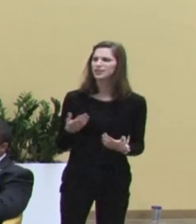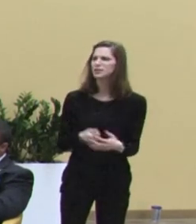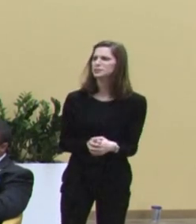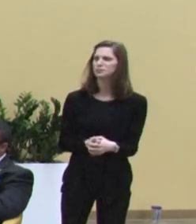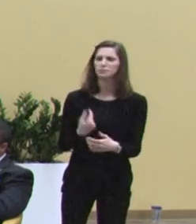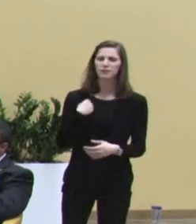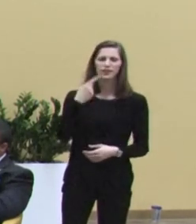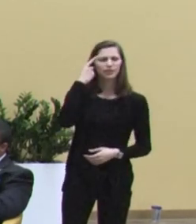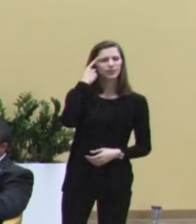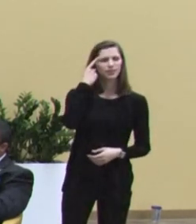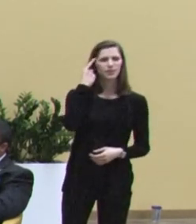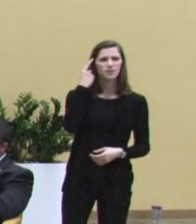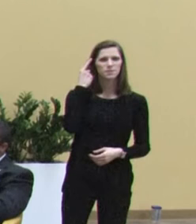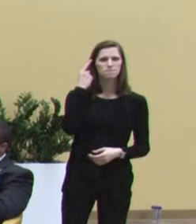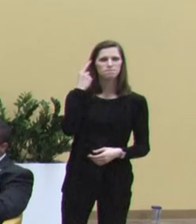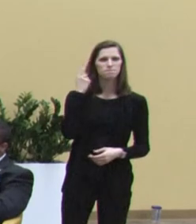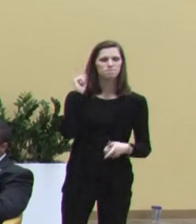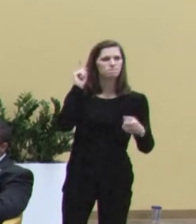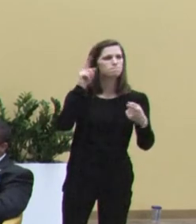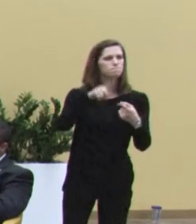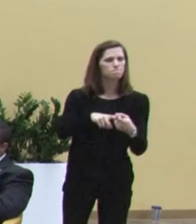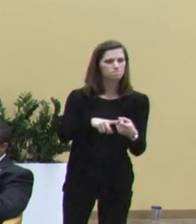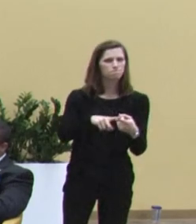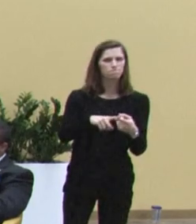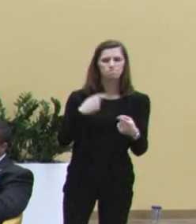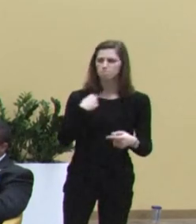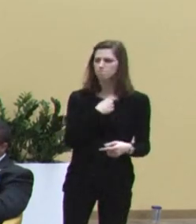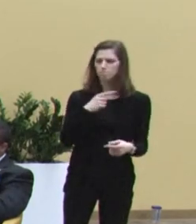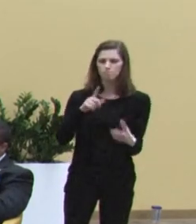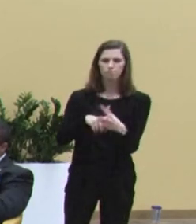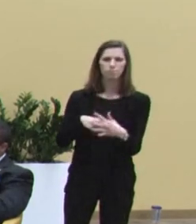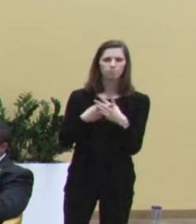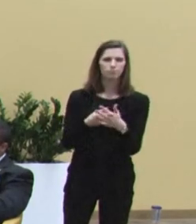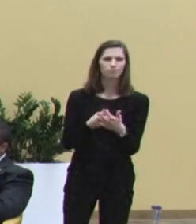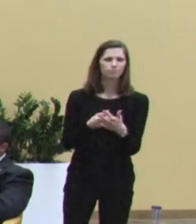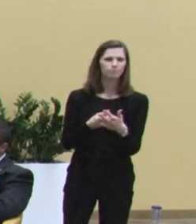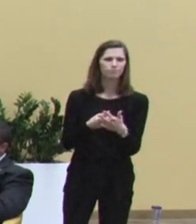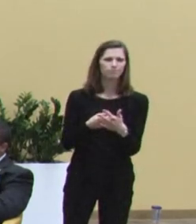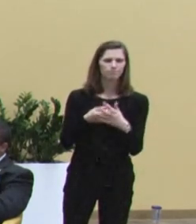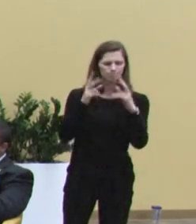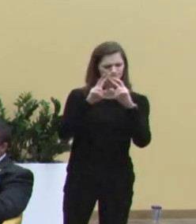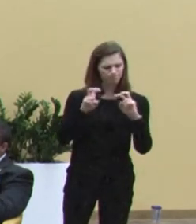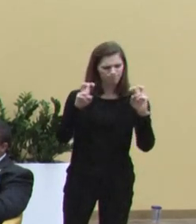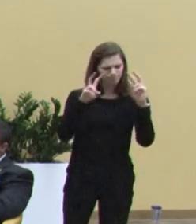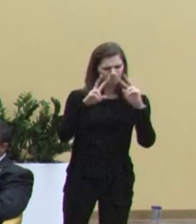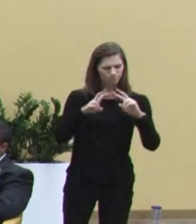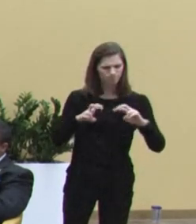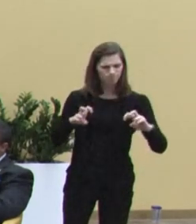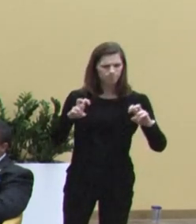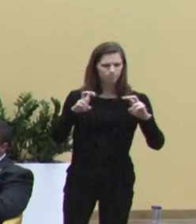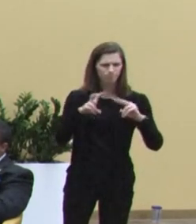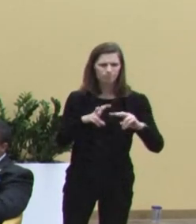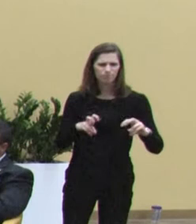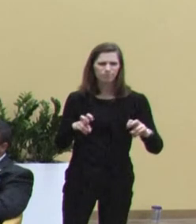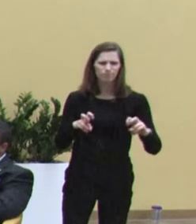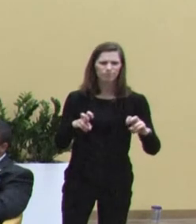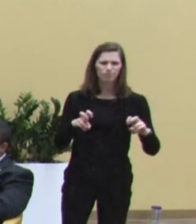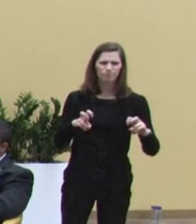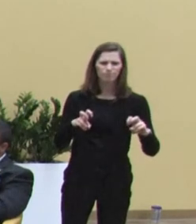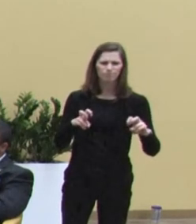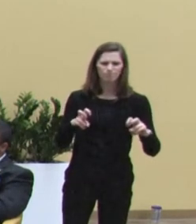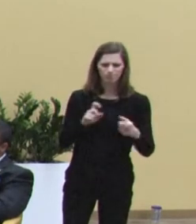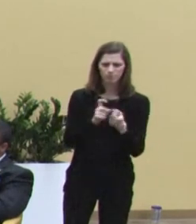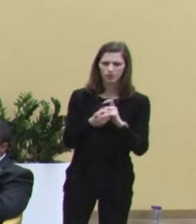And so I think until we begin to peel back the onion, so to speak, and reorient